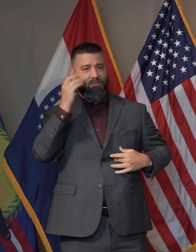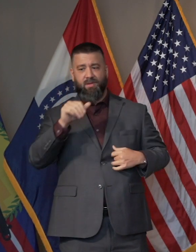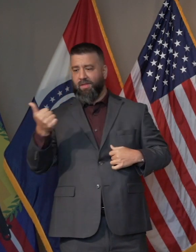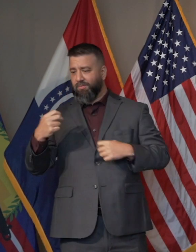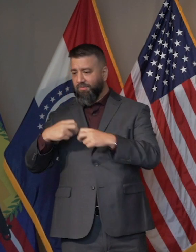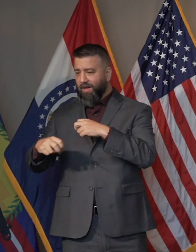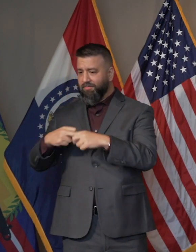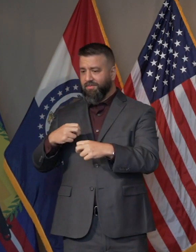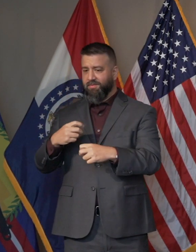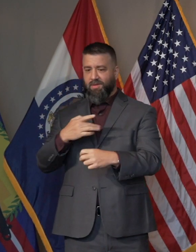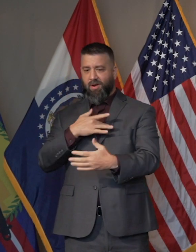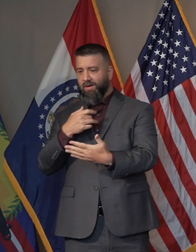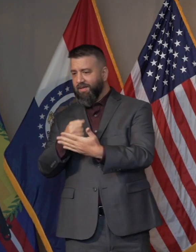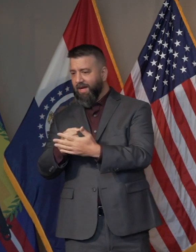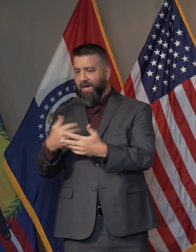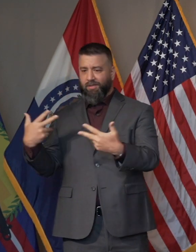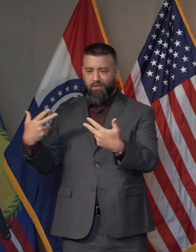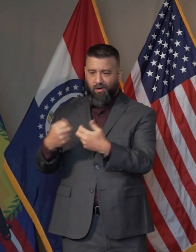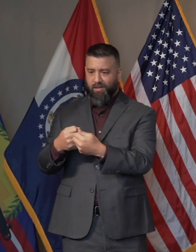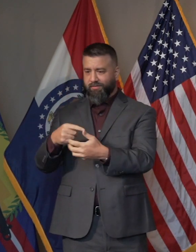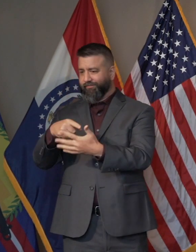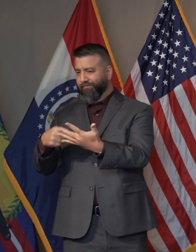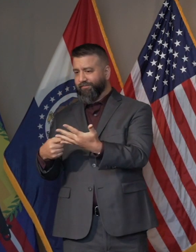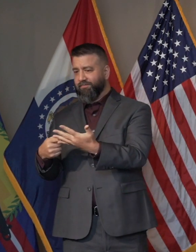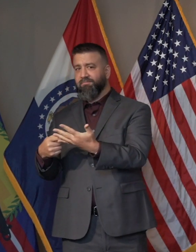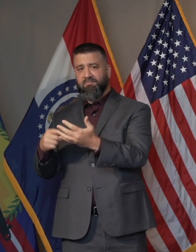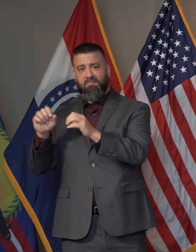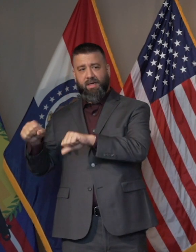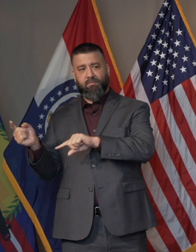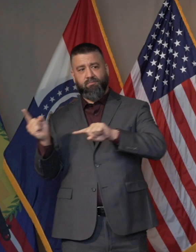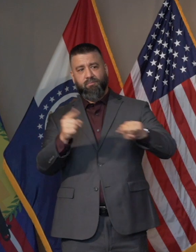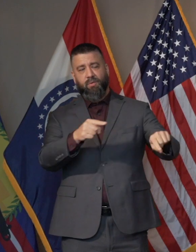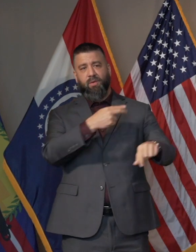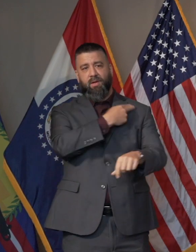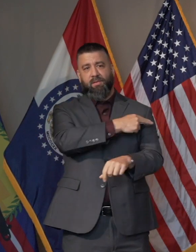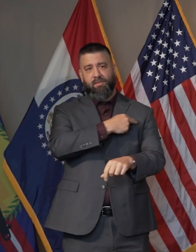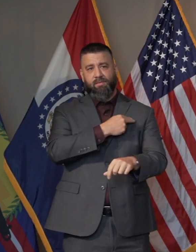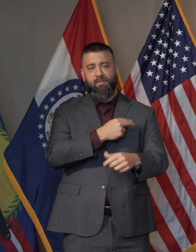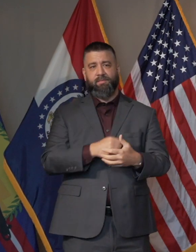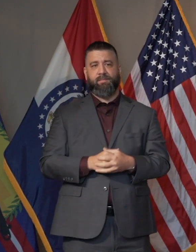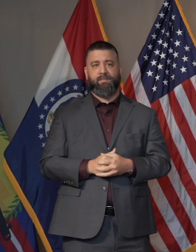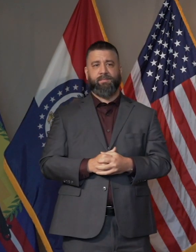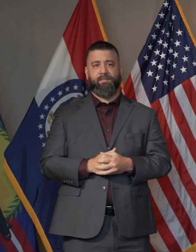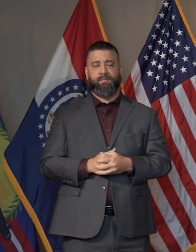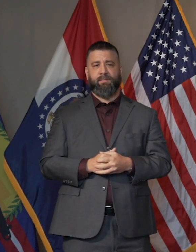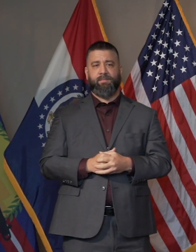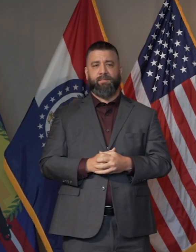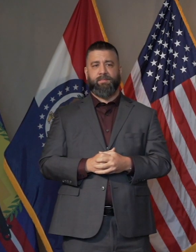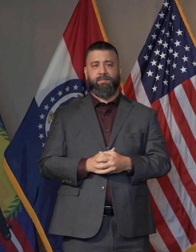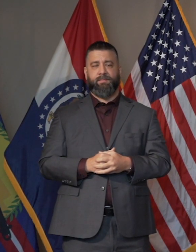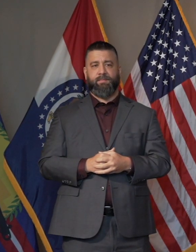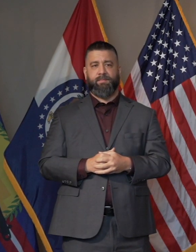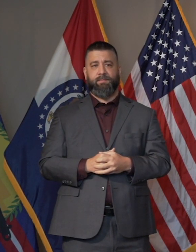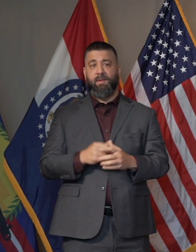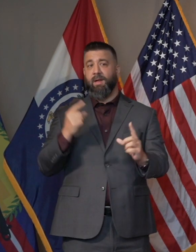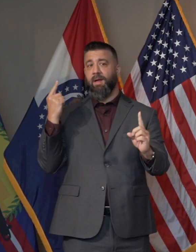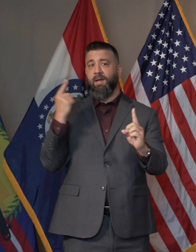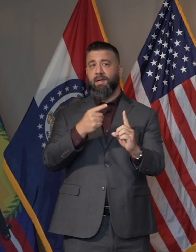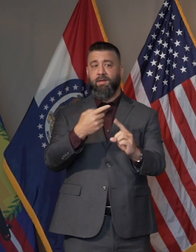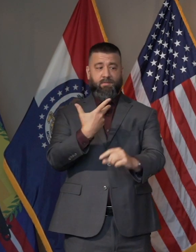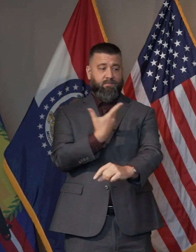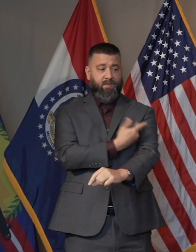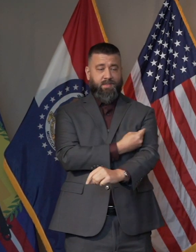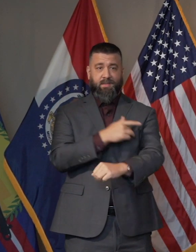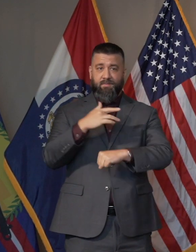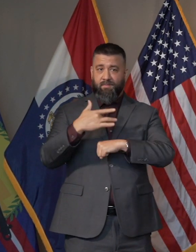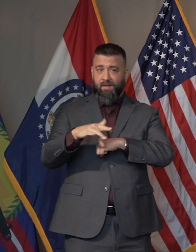medical problems or injured in accidents have a place to go to a hospital. Until we have a